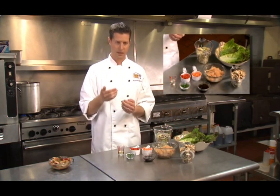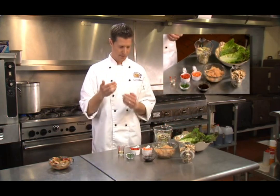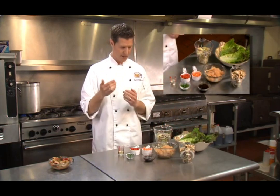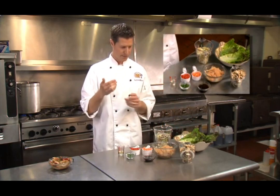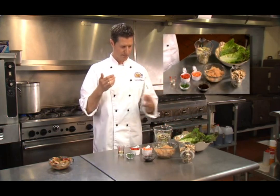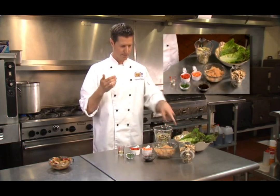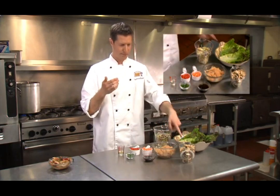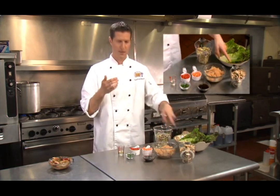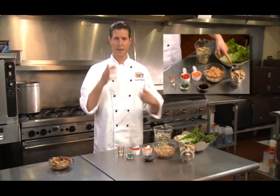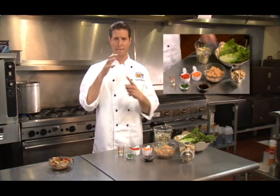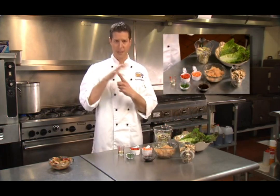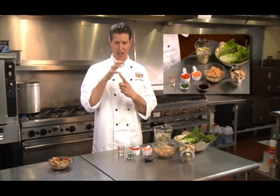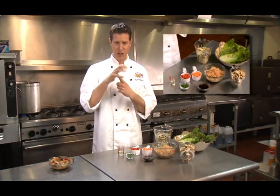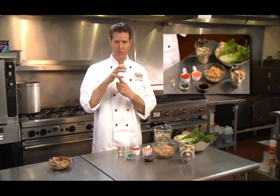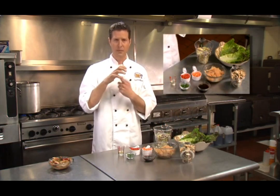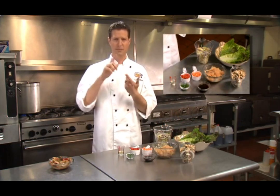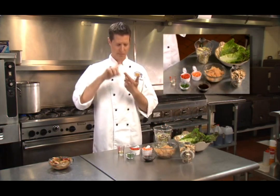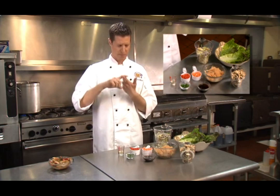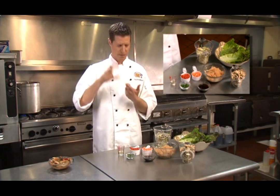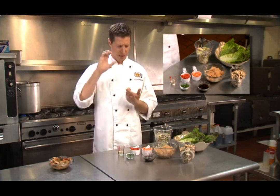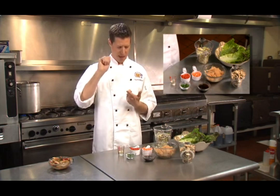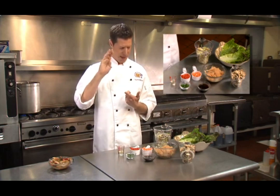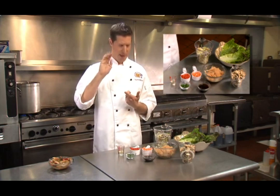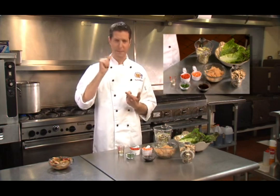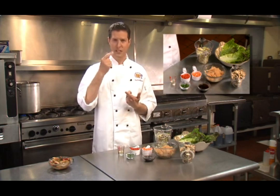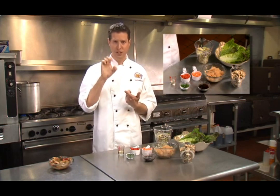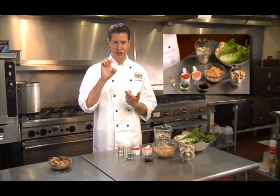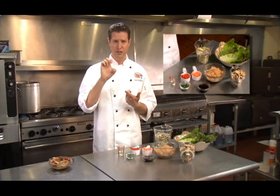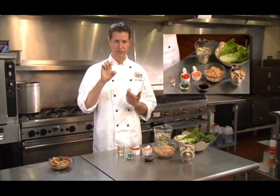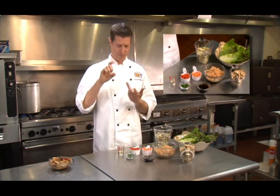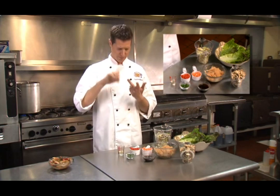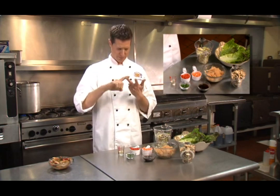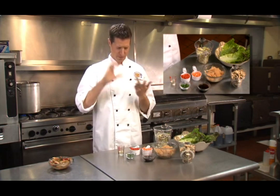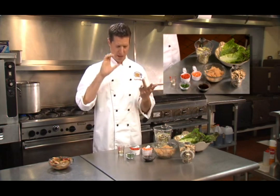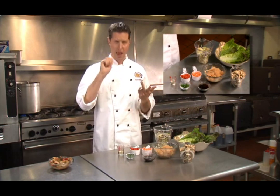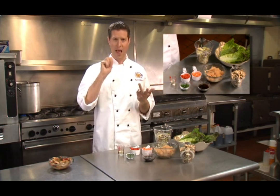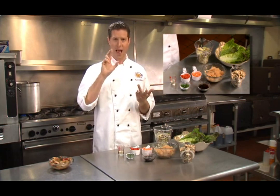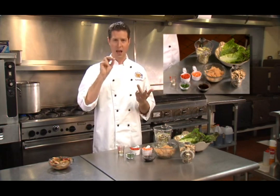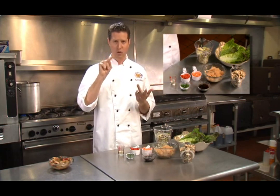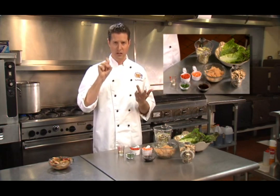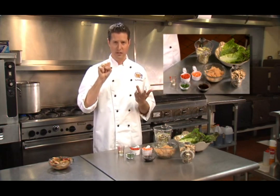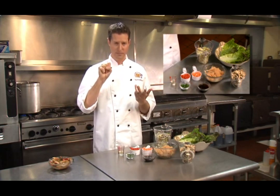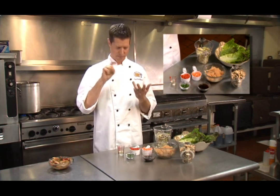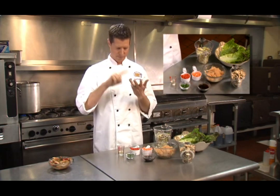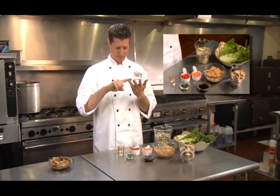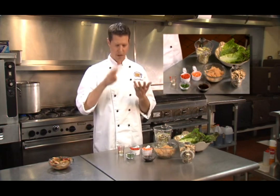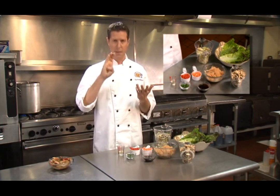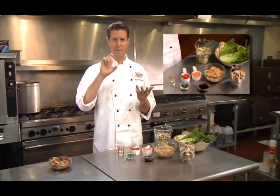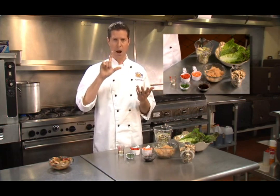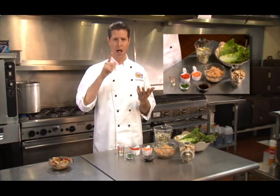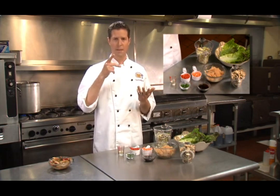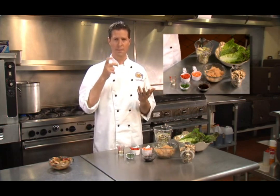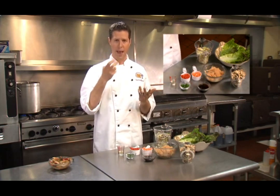Then chop mushrooms, cabbage, carrots, bell